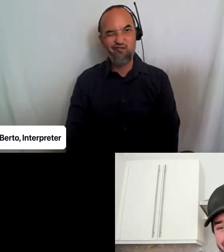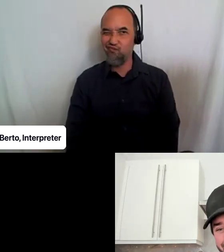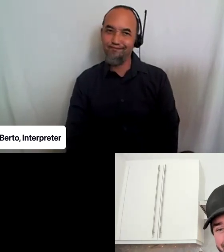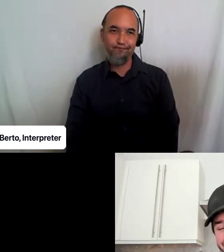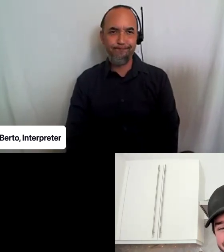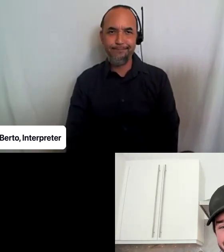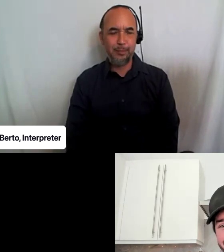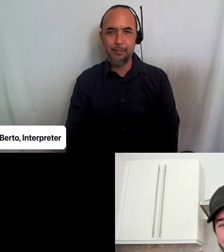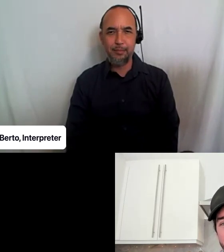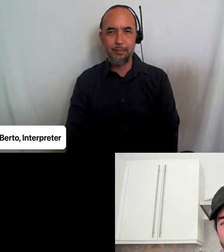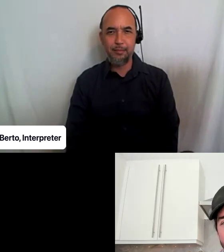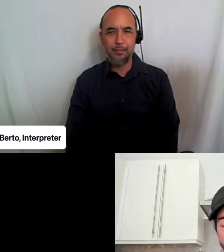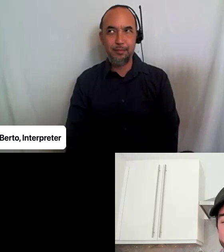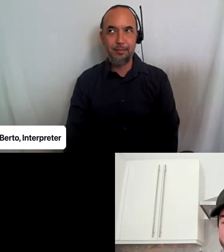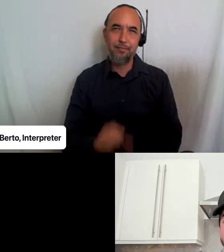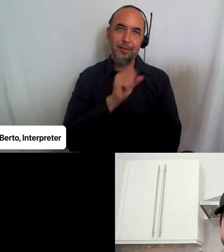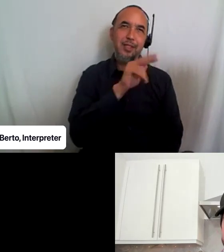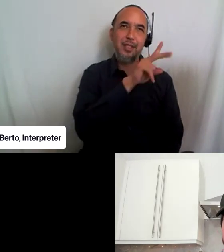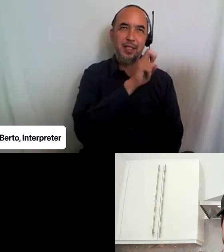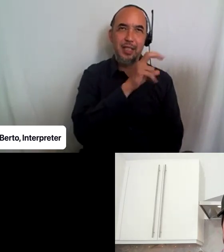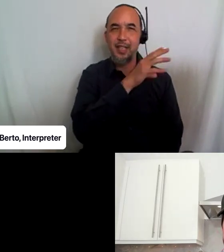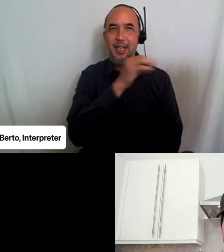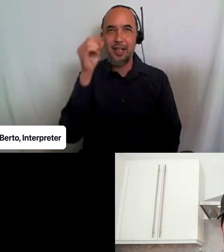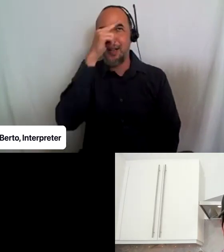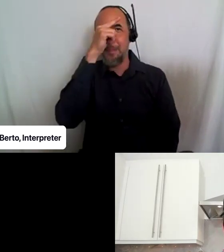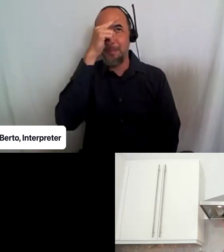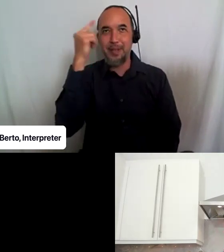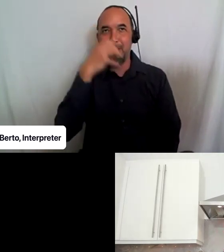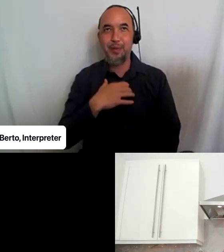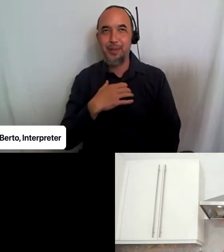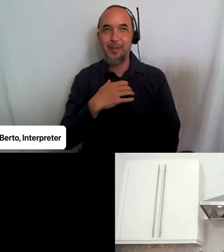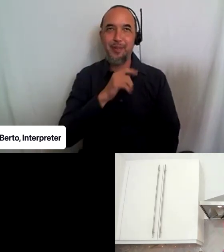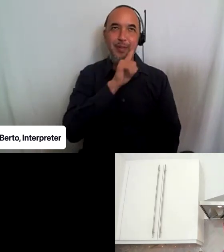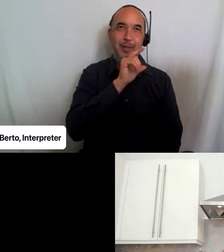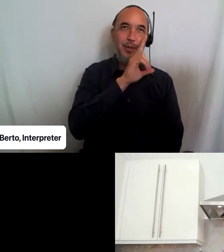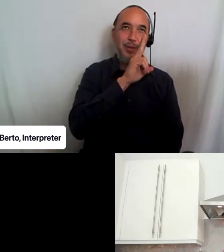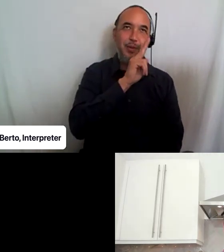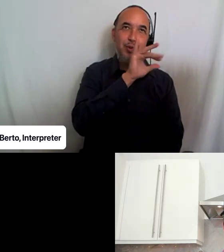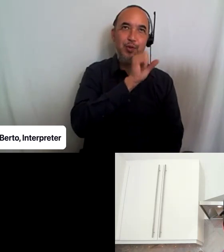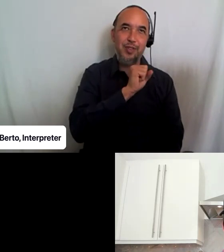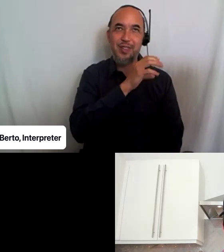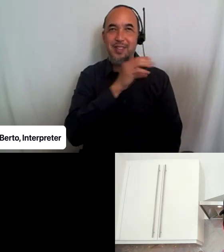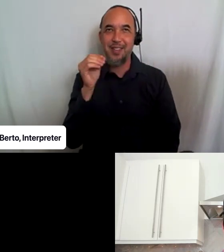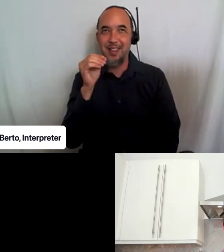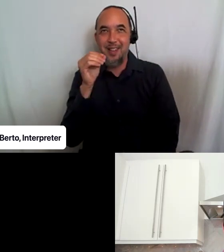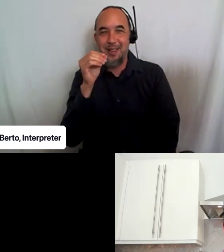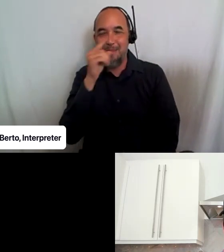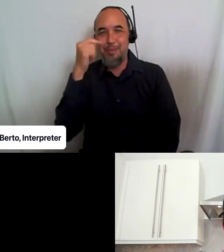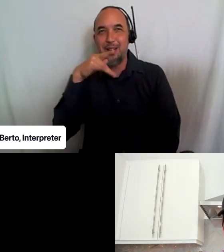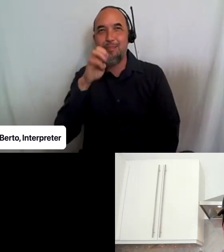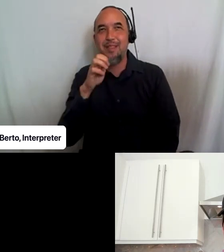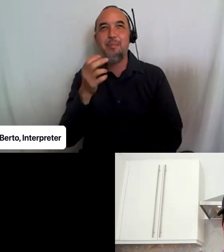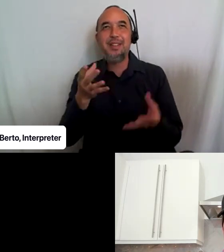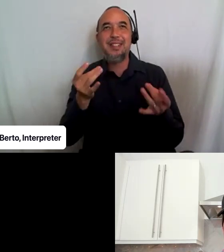Let's just say Blackbeard and Steed, because Lucius and Black Pete is kind of Sticky sheets. Sticky sheets.